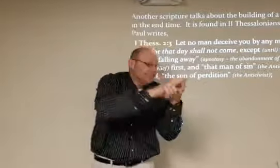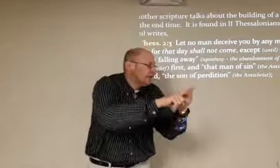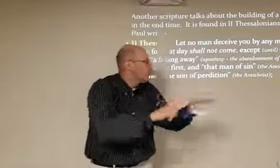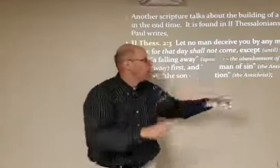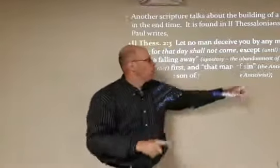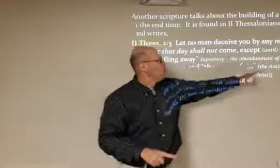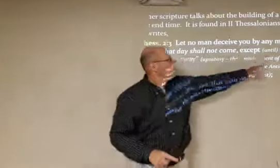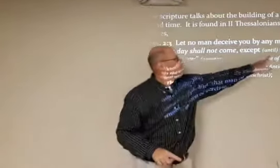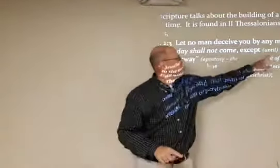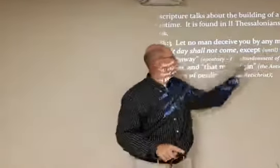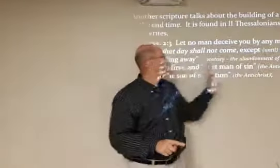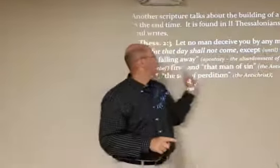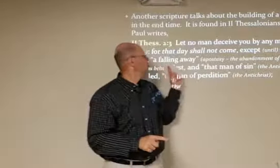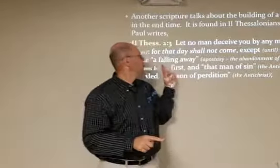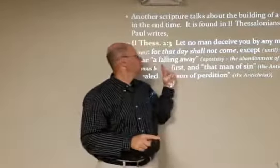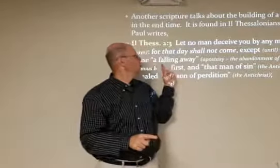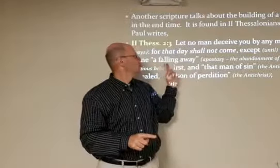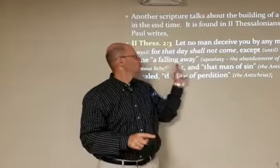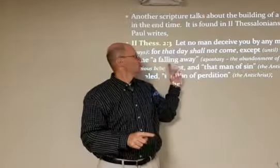except," or until,